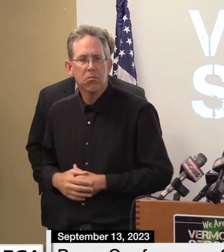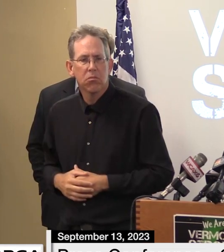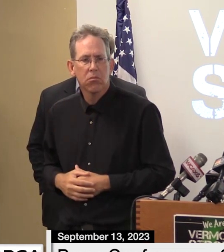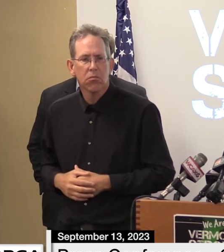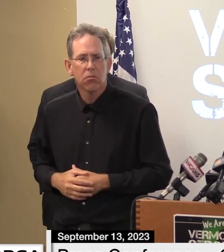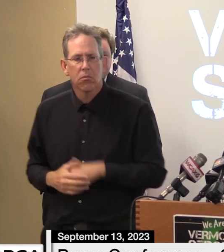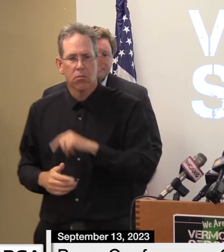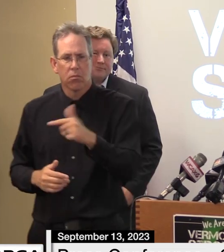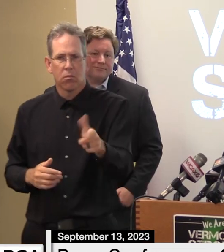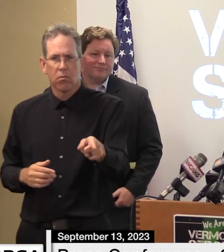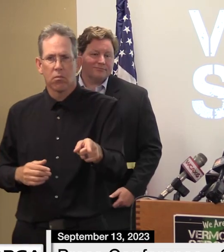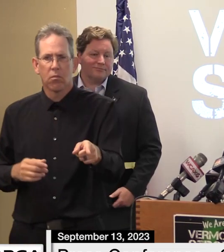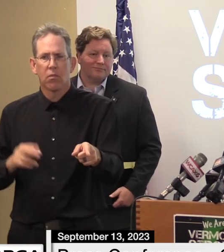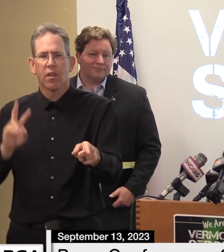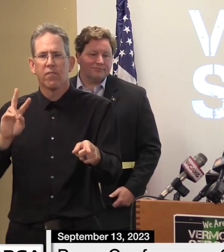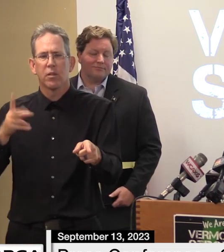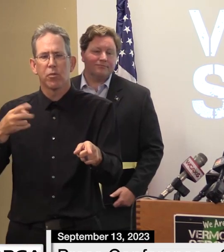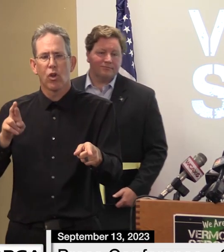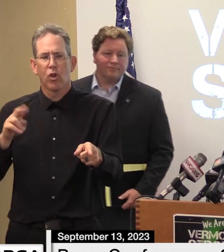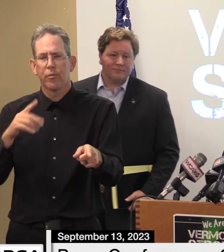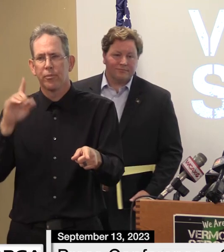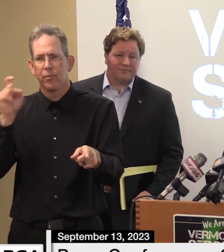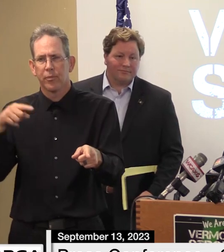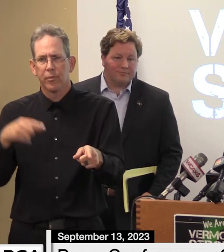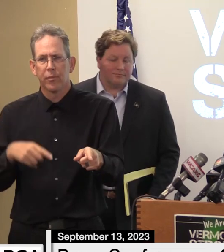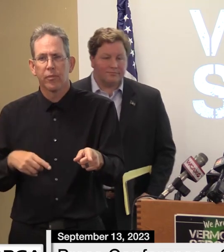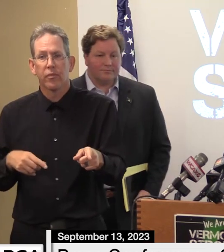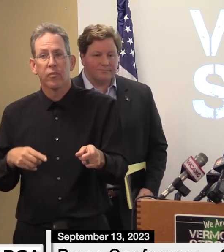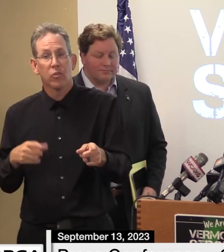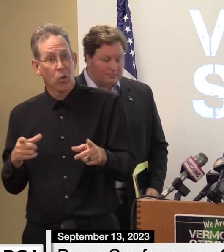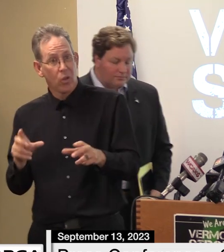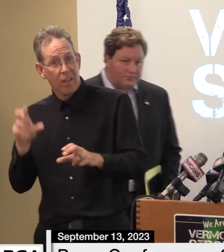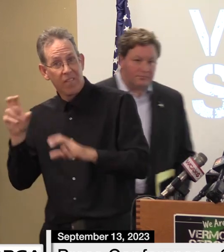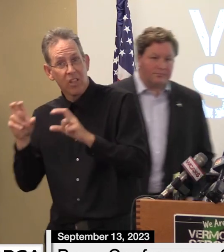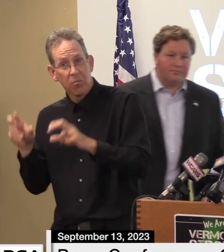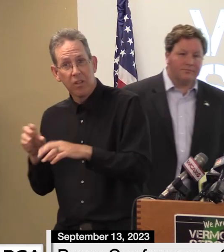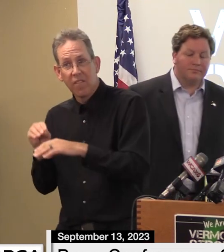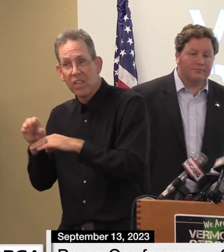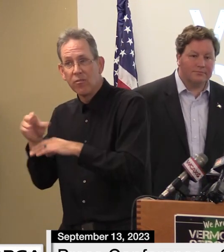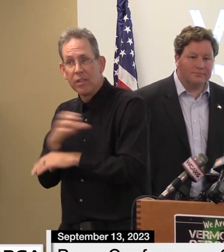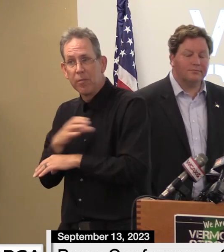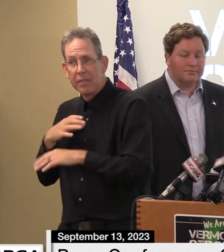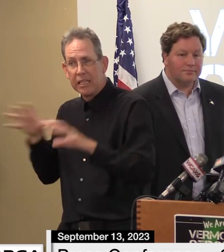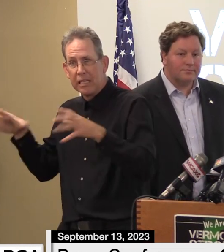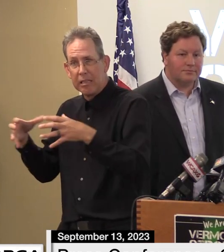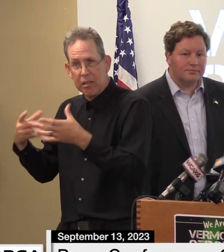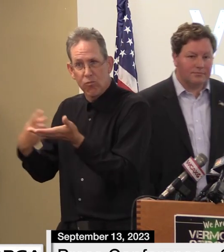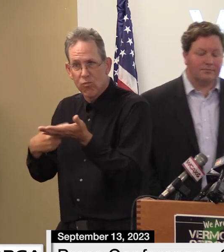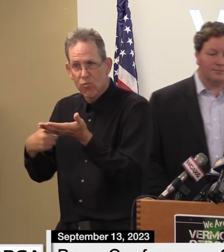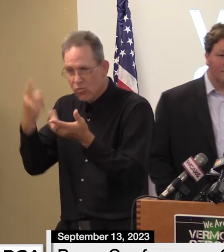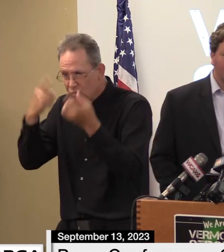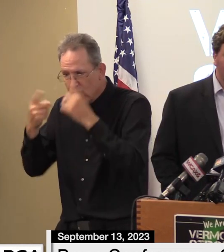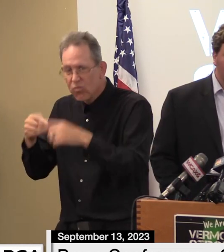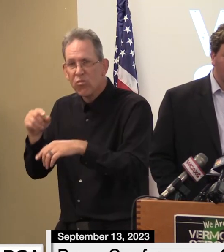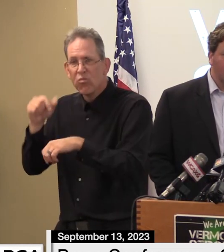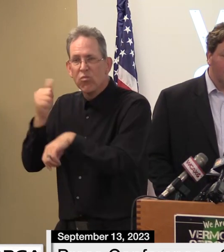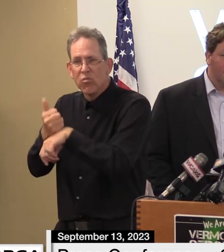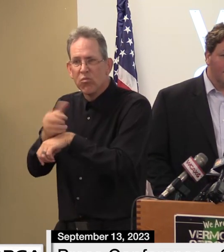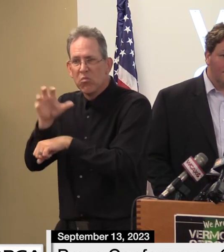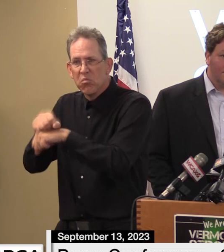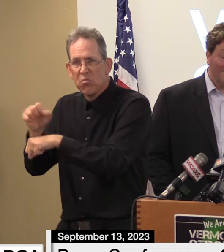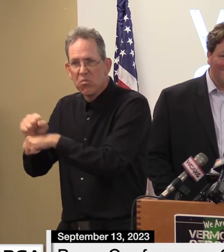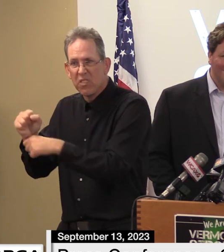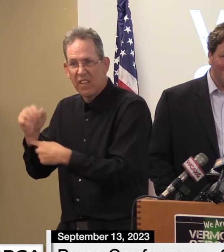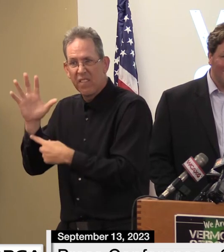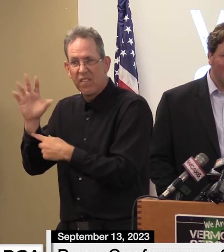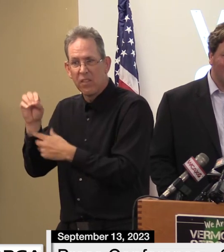So the investment advisory committee signed off on this lump sum of $50 million and